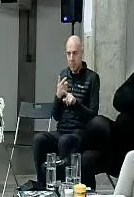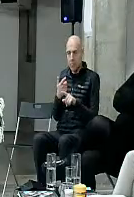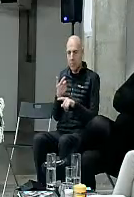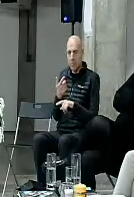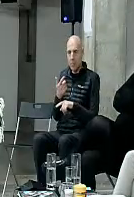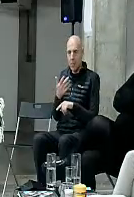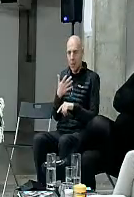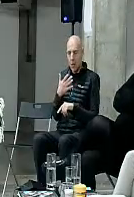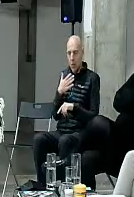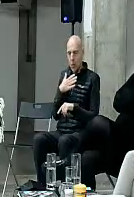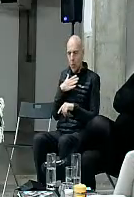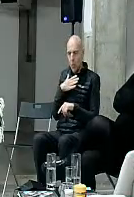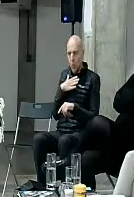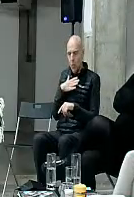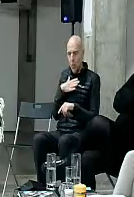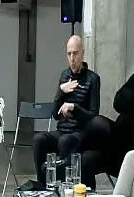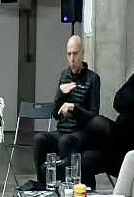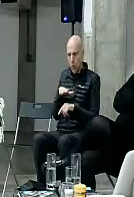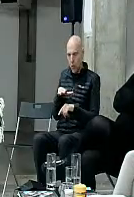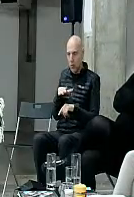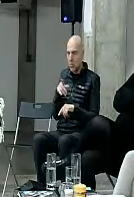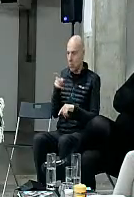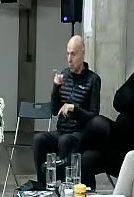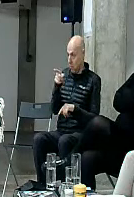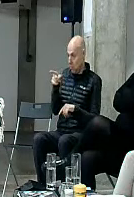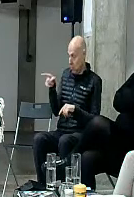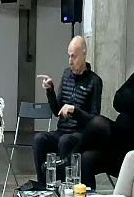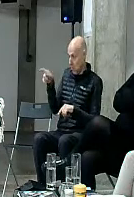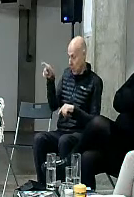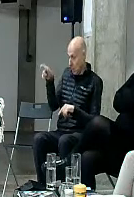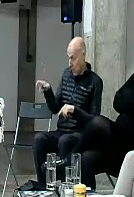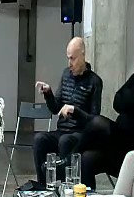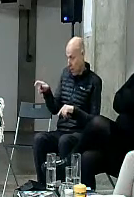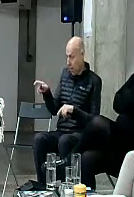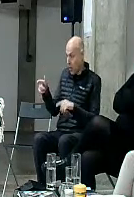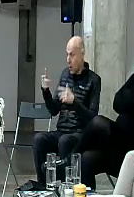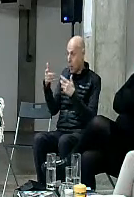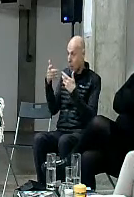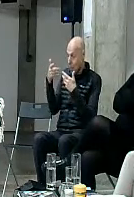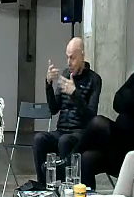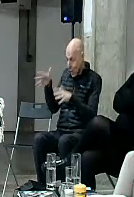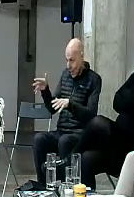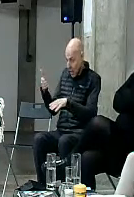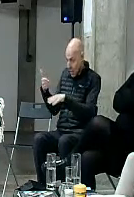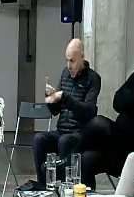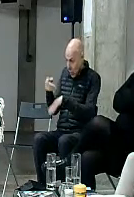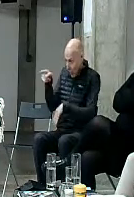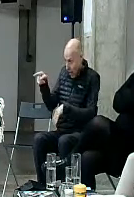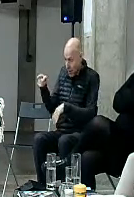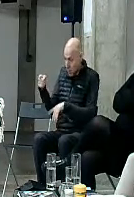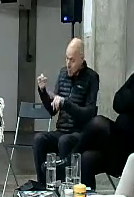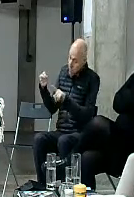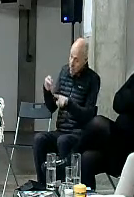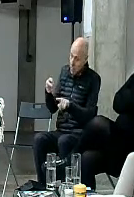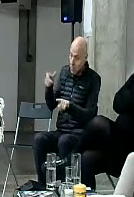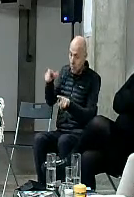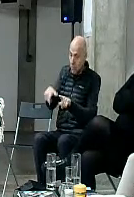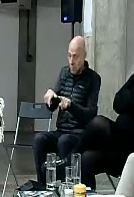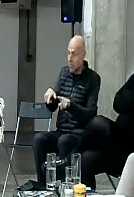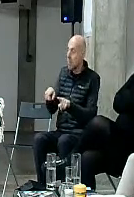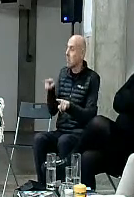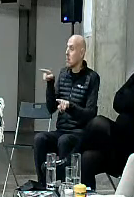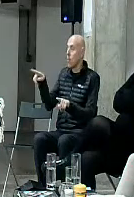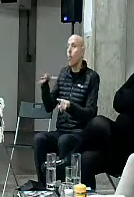we want the people who did what they did to our loved ones to say sorry, but we live in an